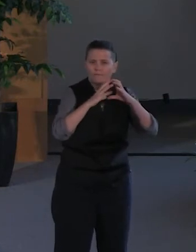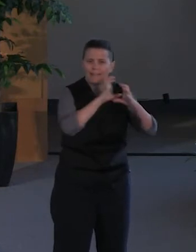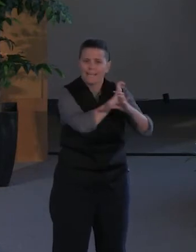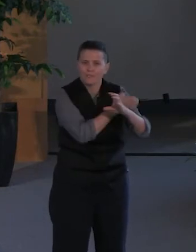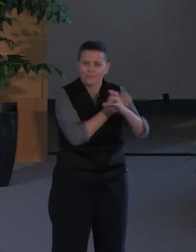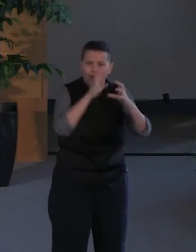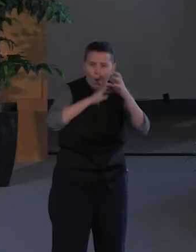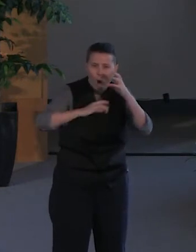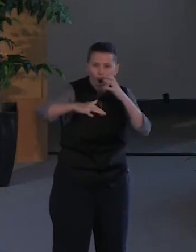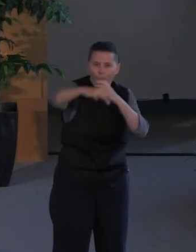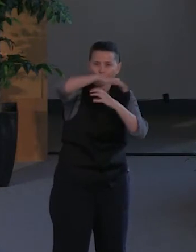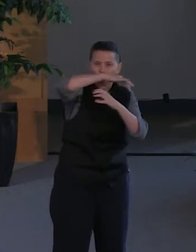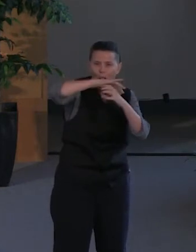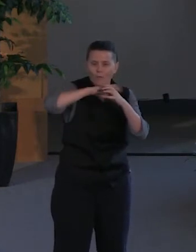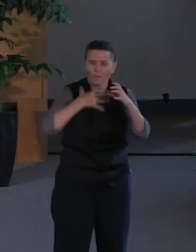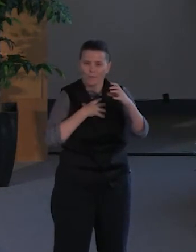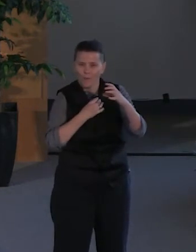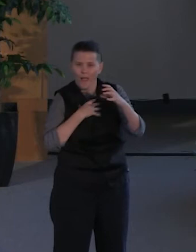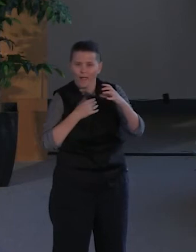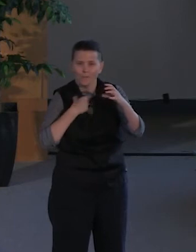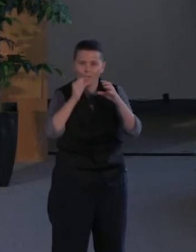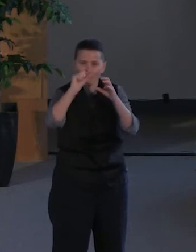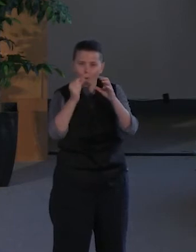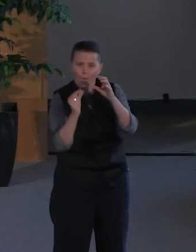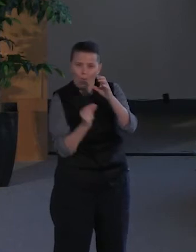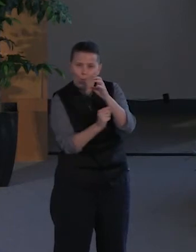light tinges of gold on it.